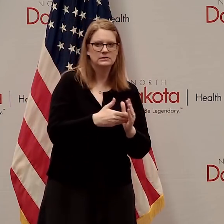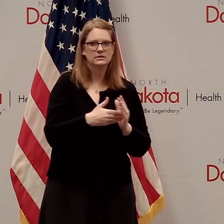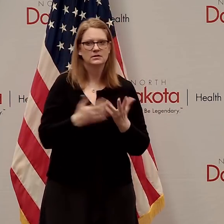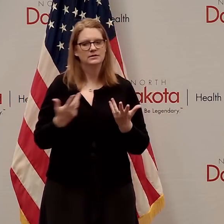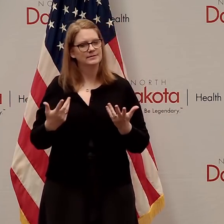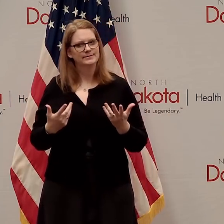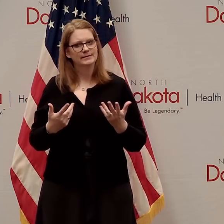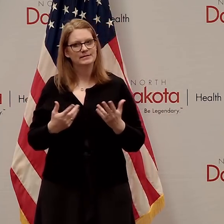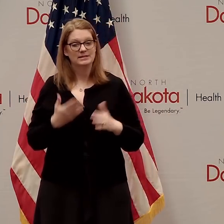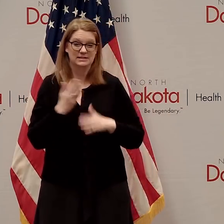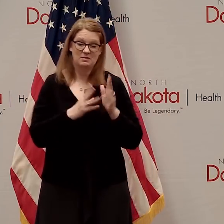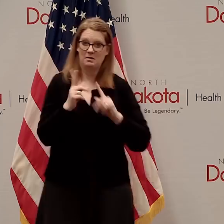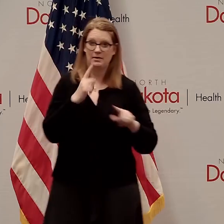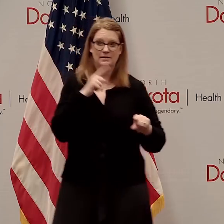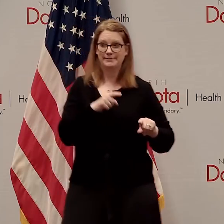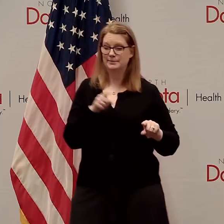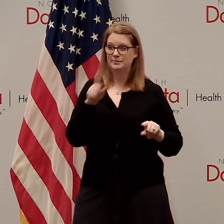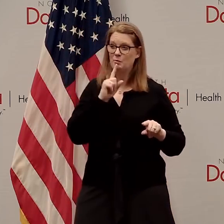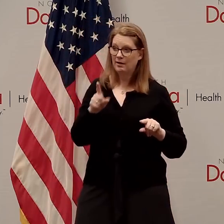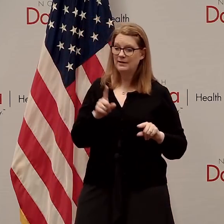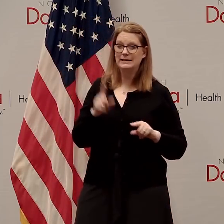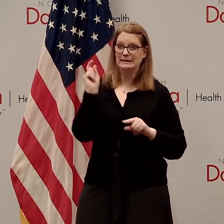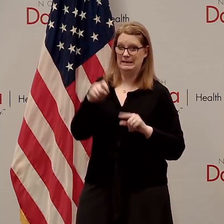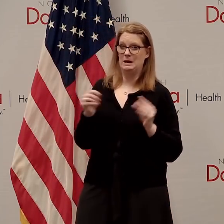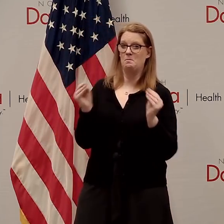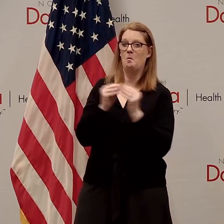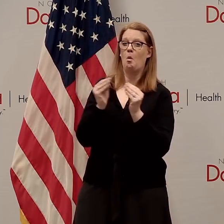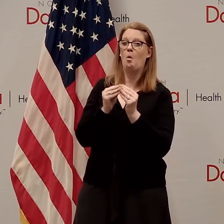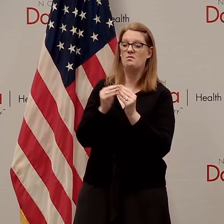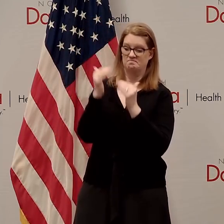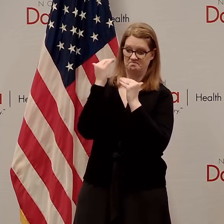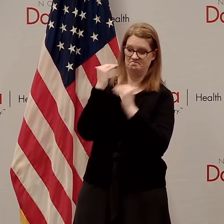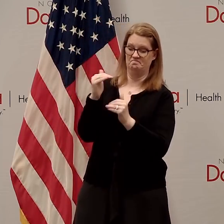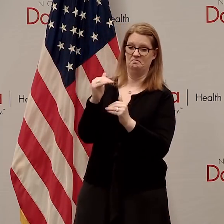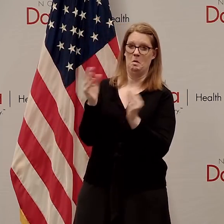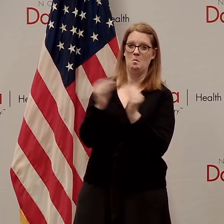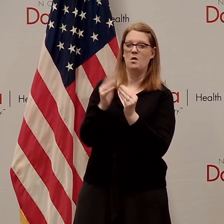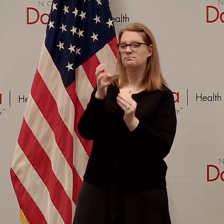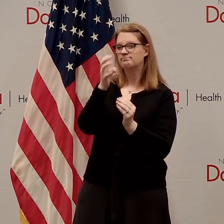far enough with the restrictions. That's been a loud and